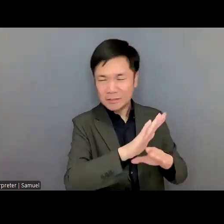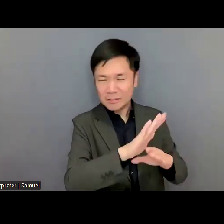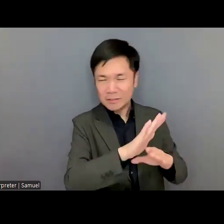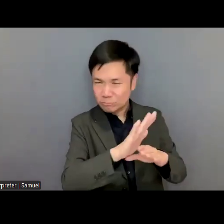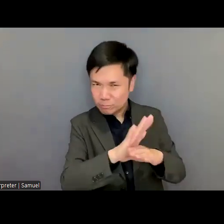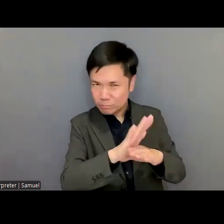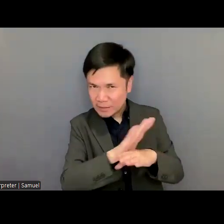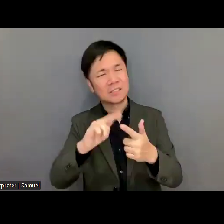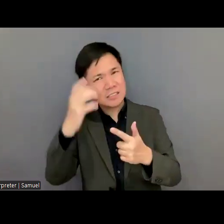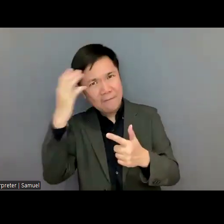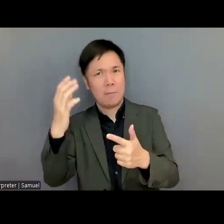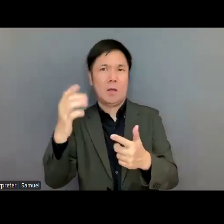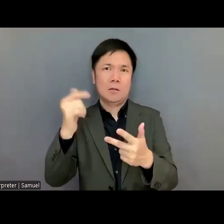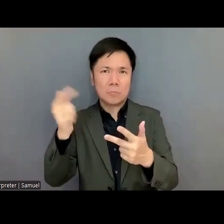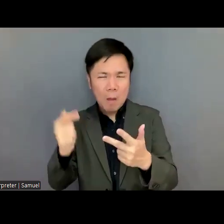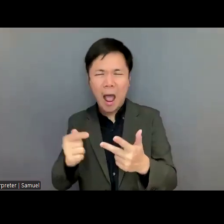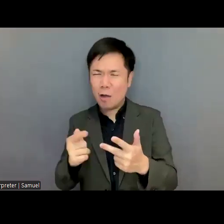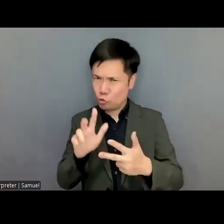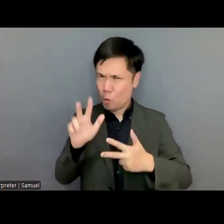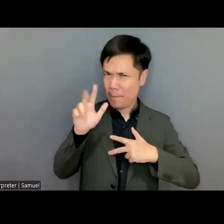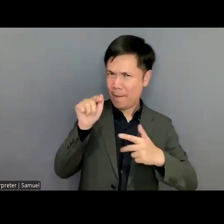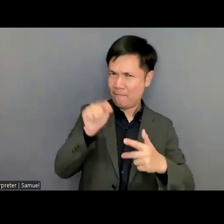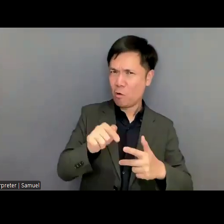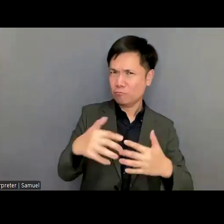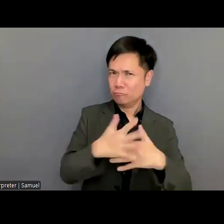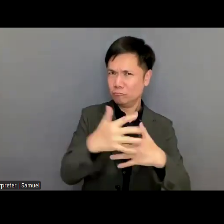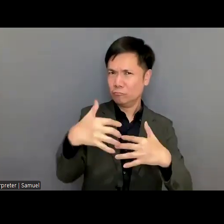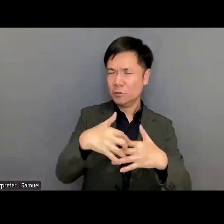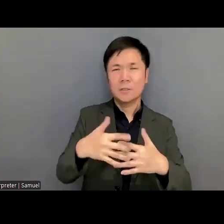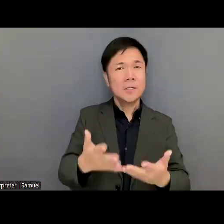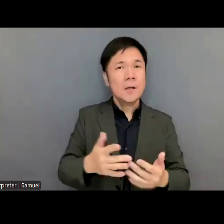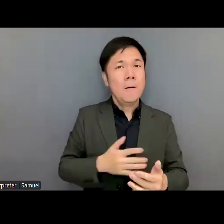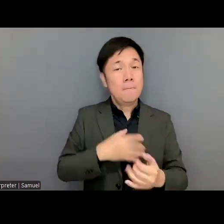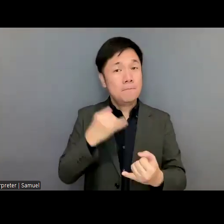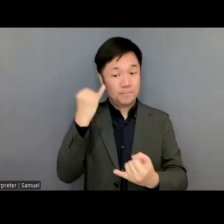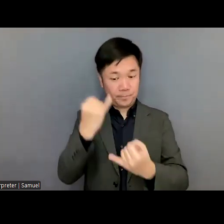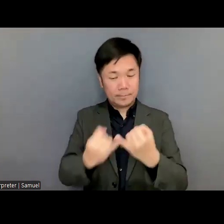with disabilities. I would like to introduce our last speaker,